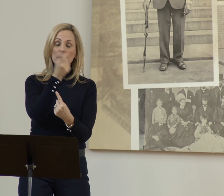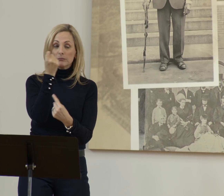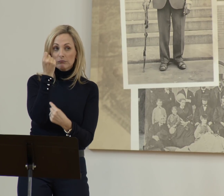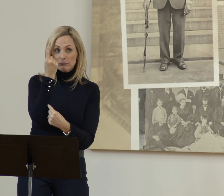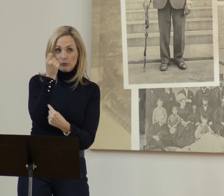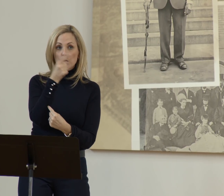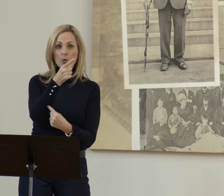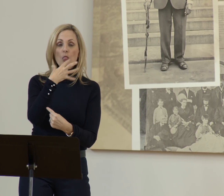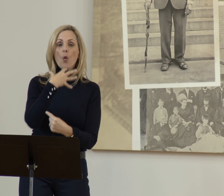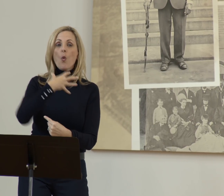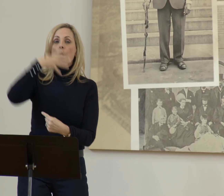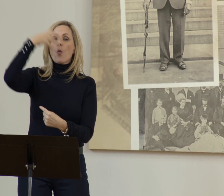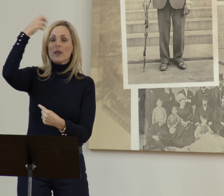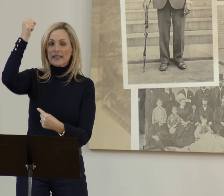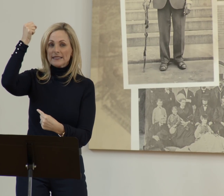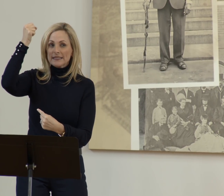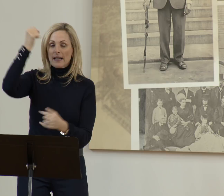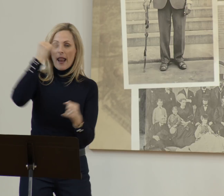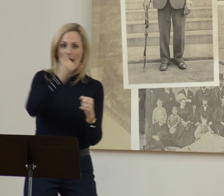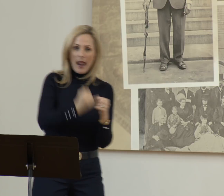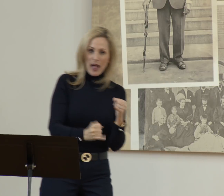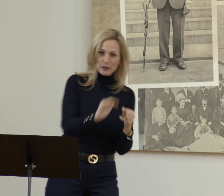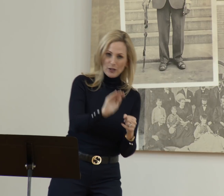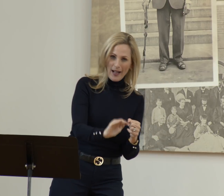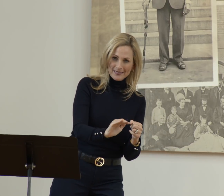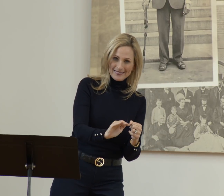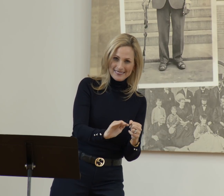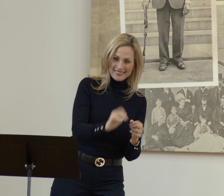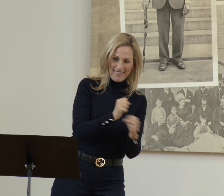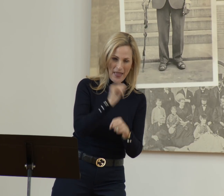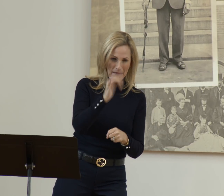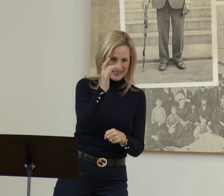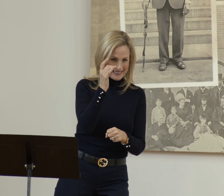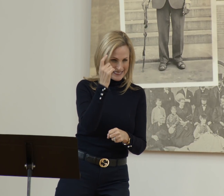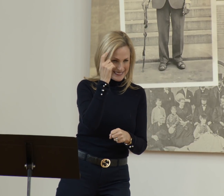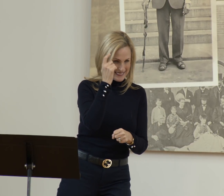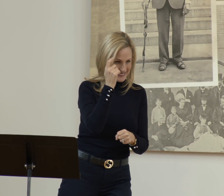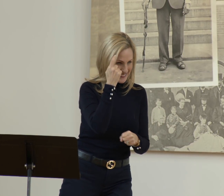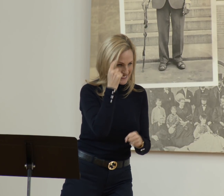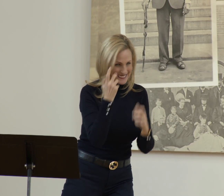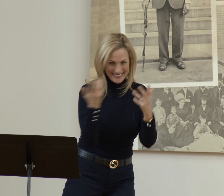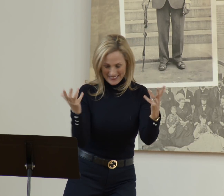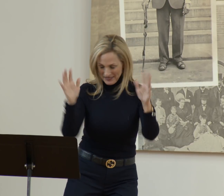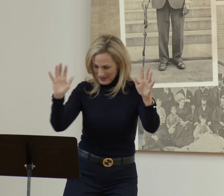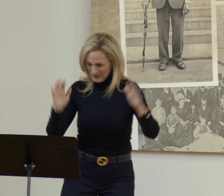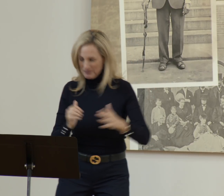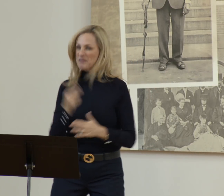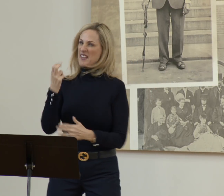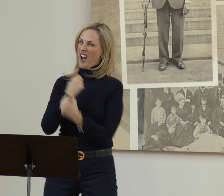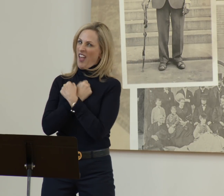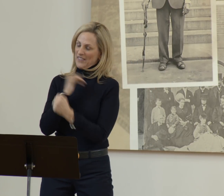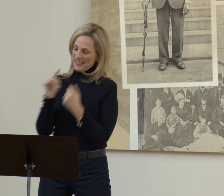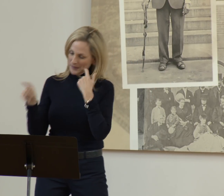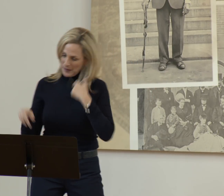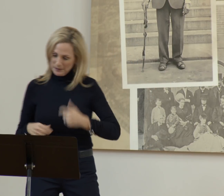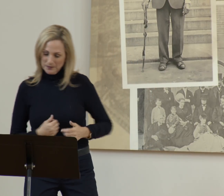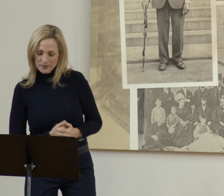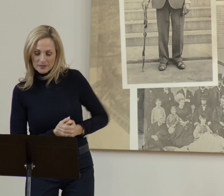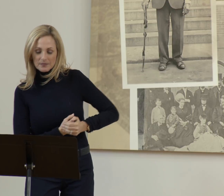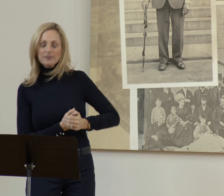fifth. And I said, "You are the oldest, yet last child," if that makes any sense.